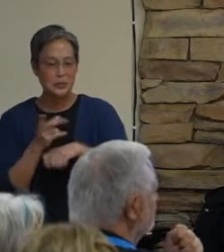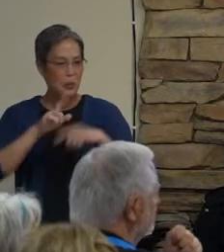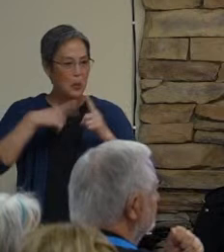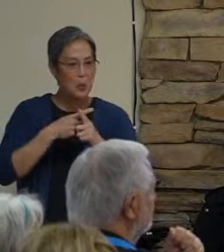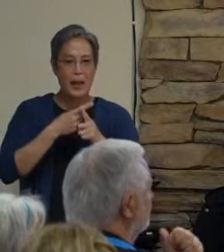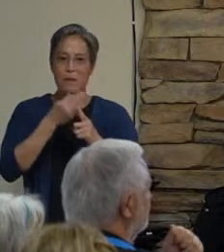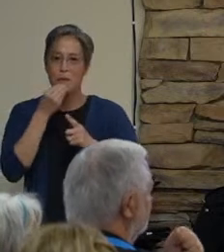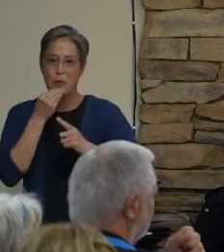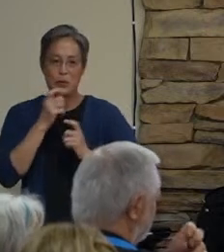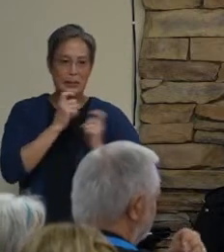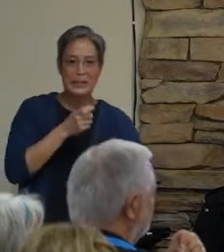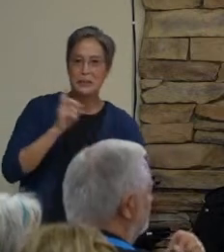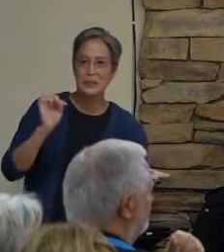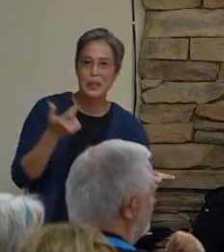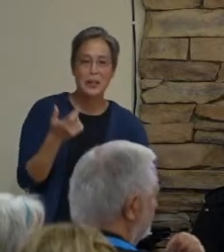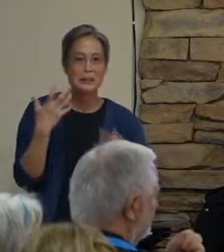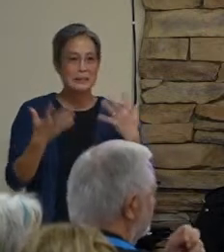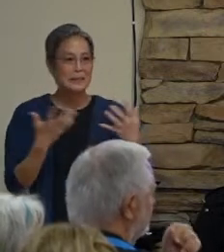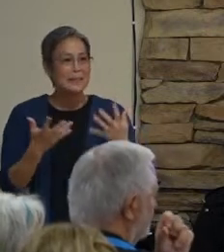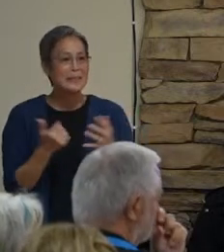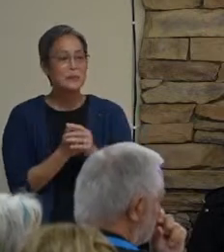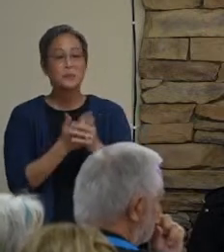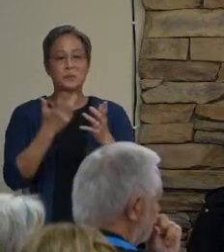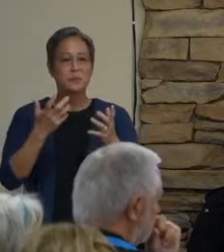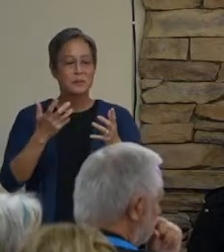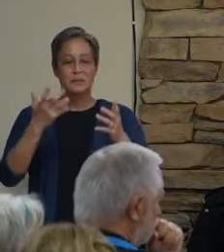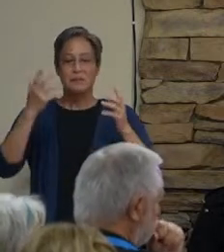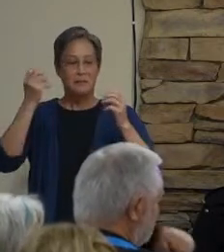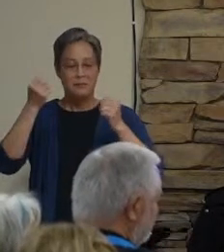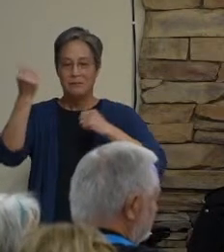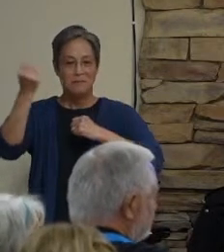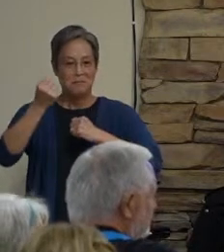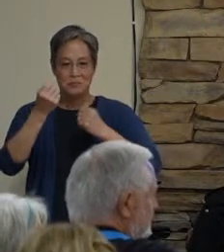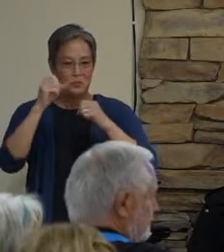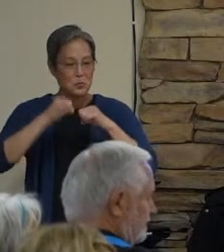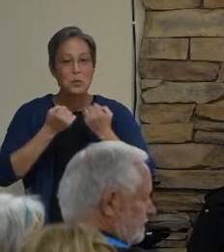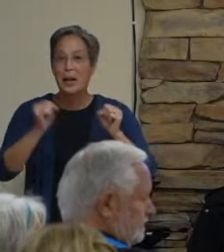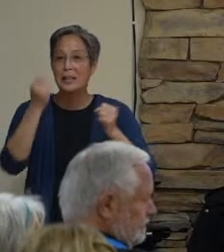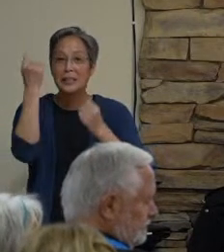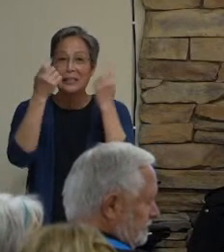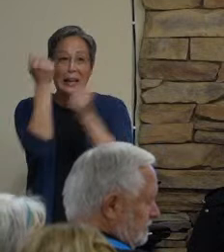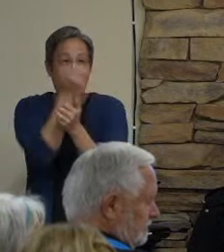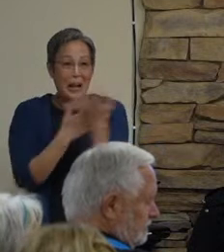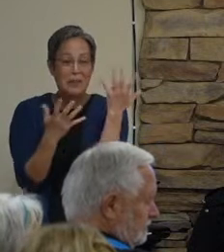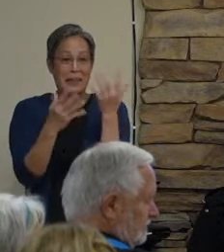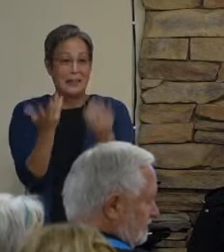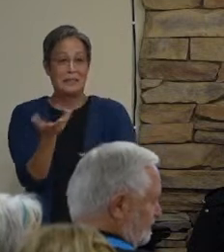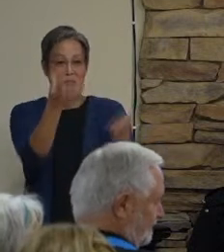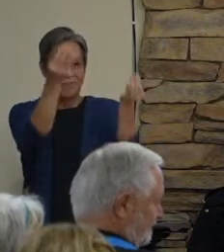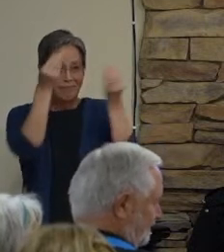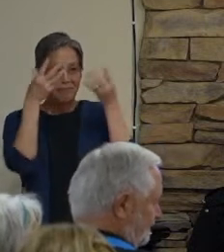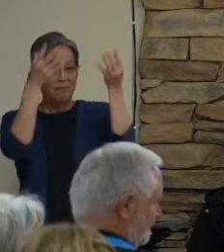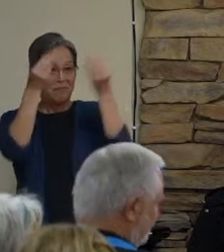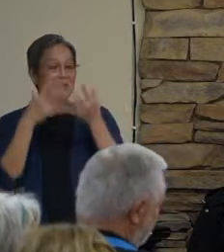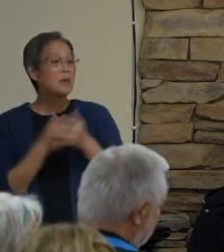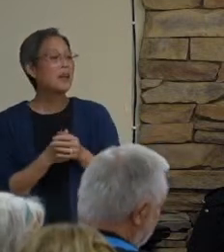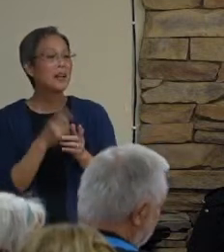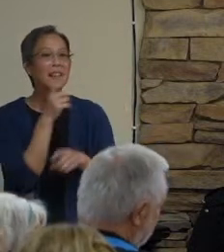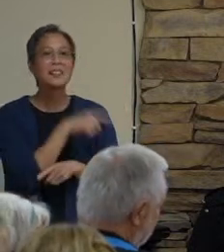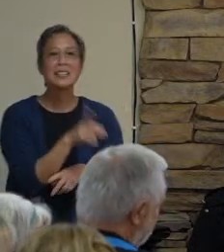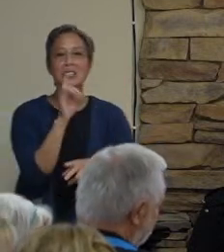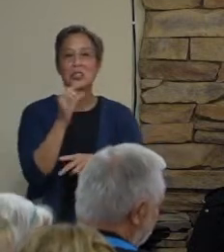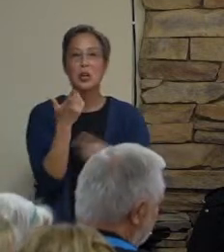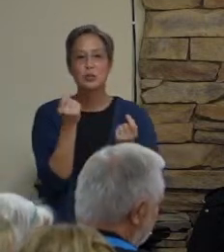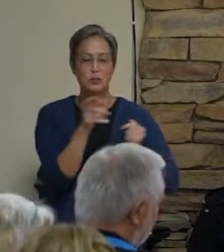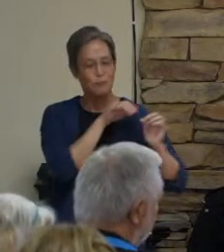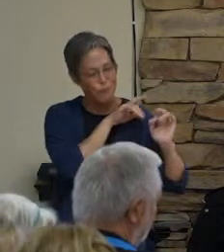kibble, trying to process everything that we're telling you guys to do, these dogs came out in